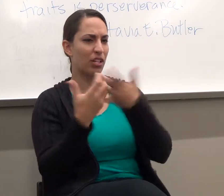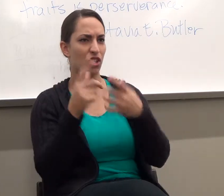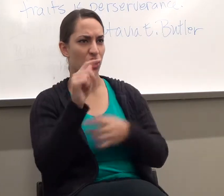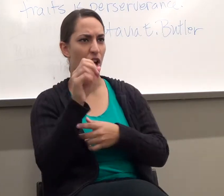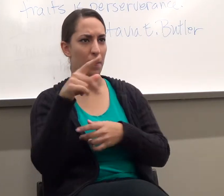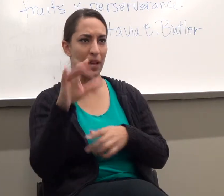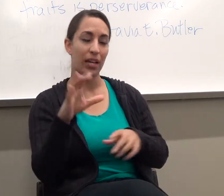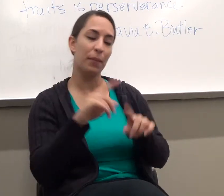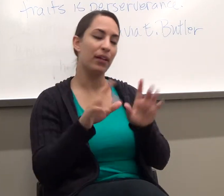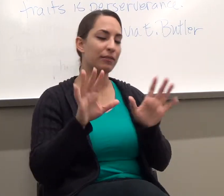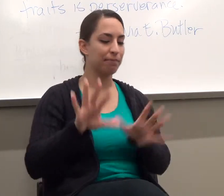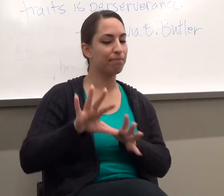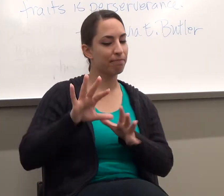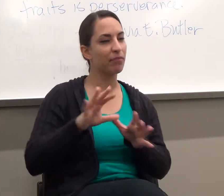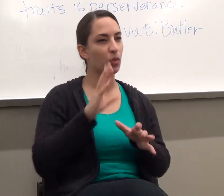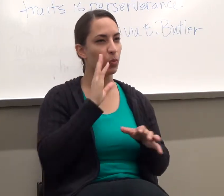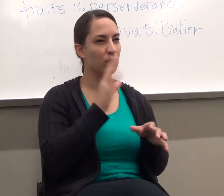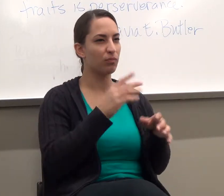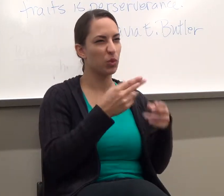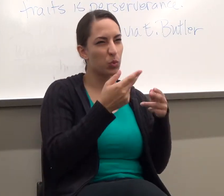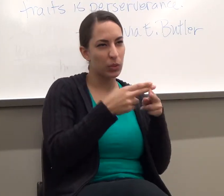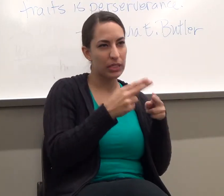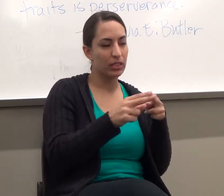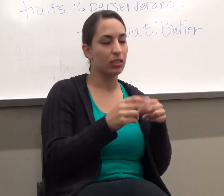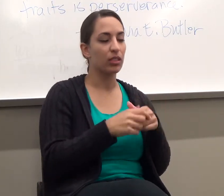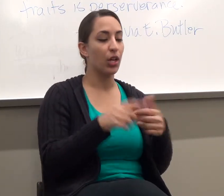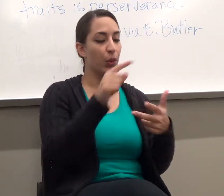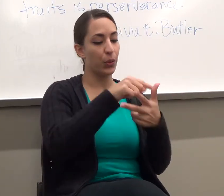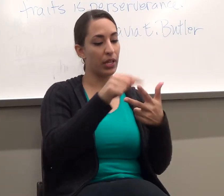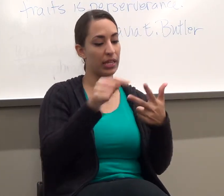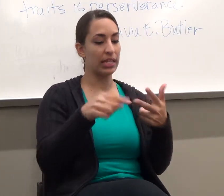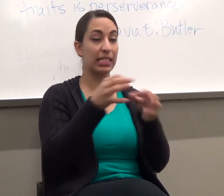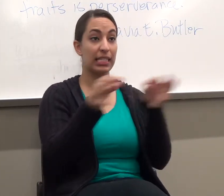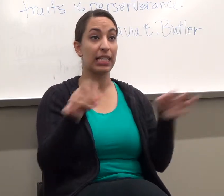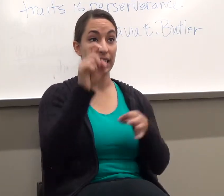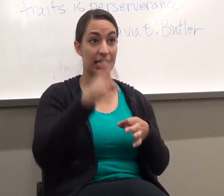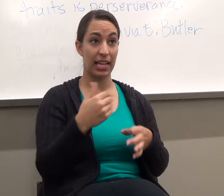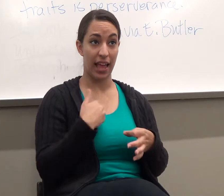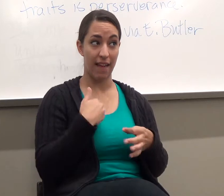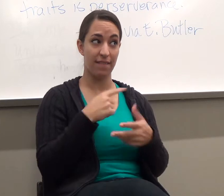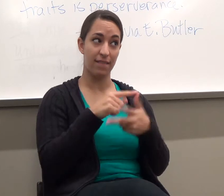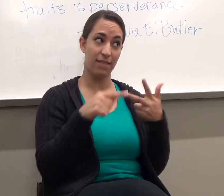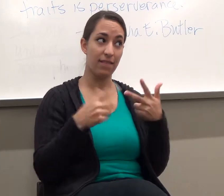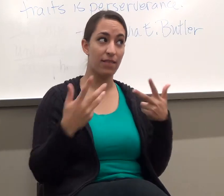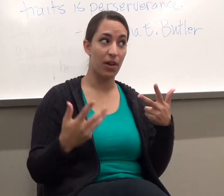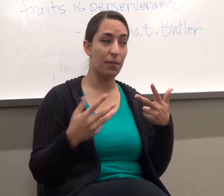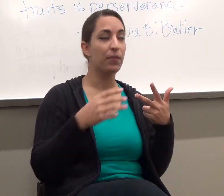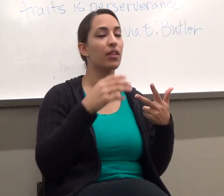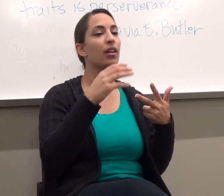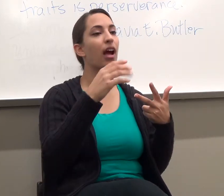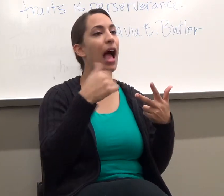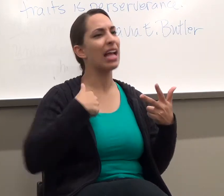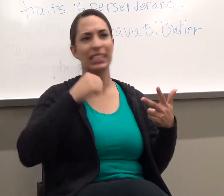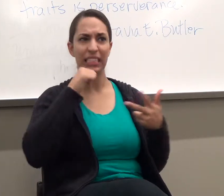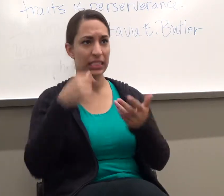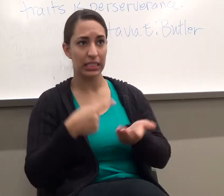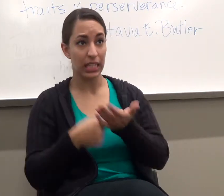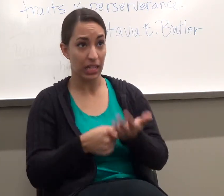sentence has to have? Yeah, okay, and this is why I didn't go over it, because you guys should all know this.